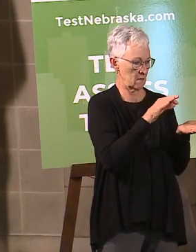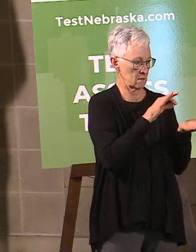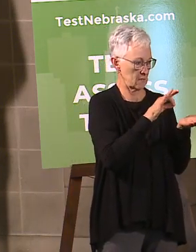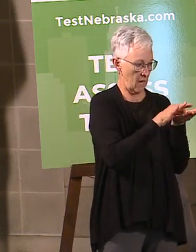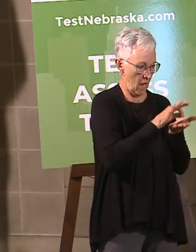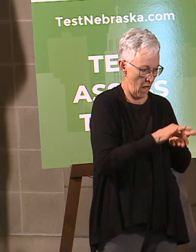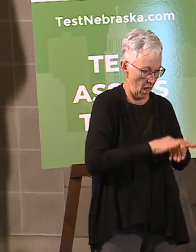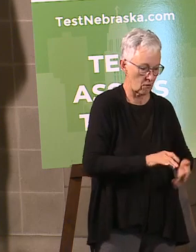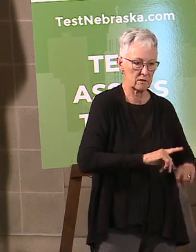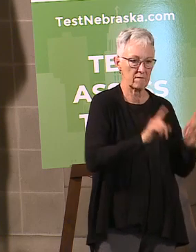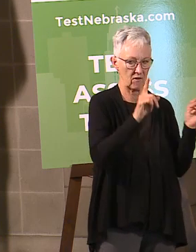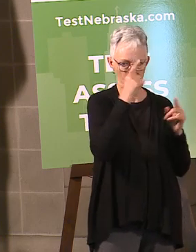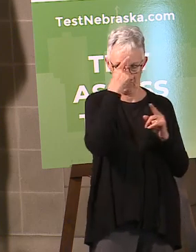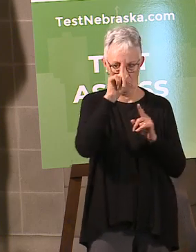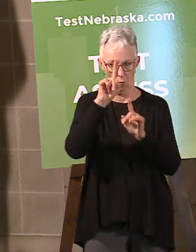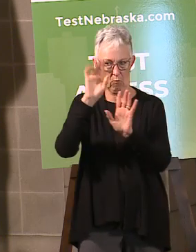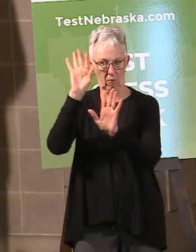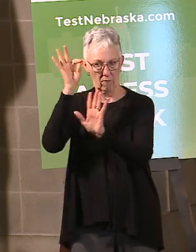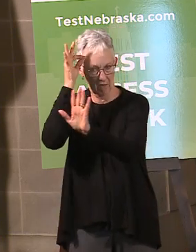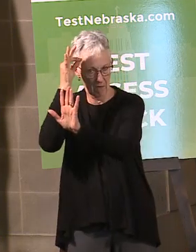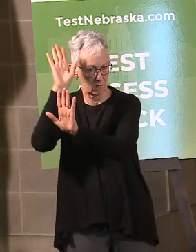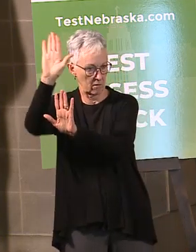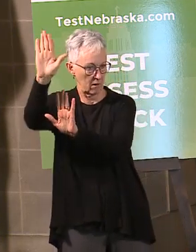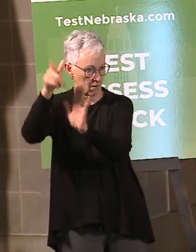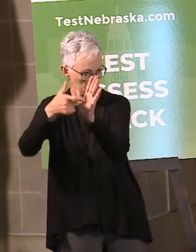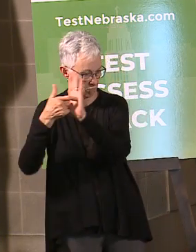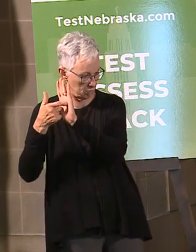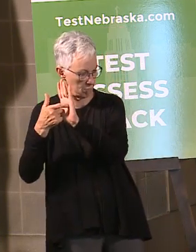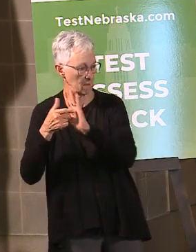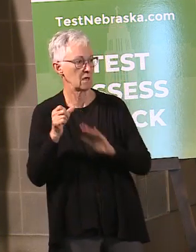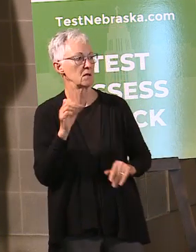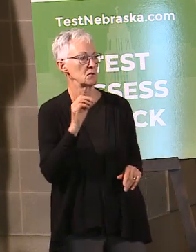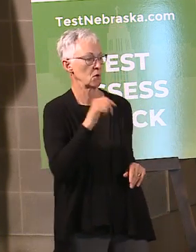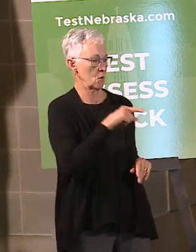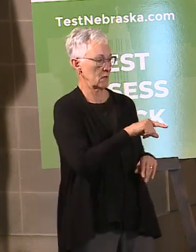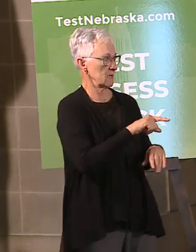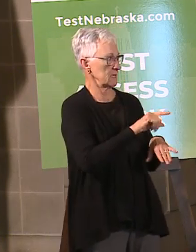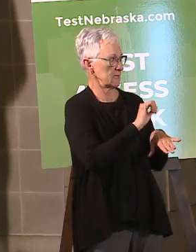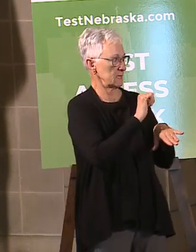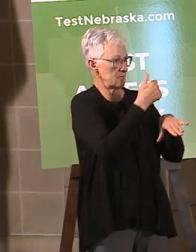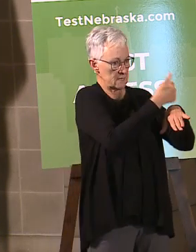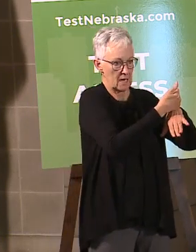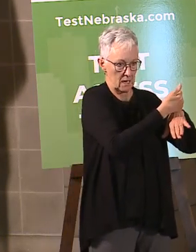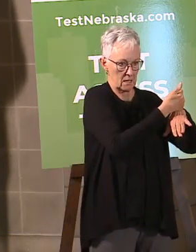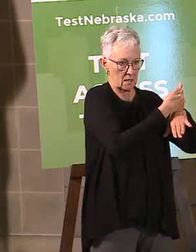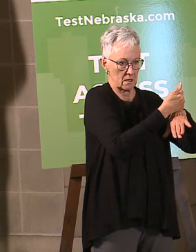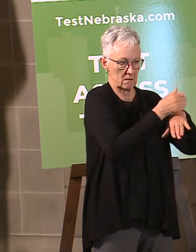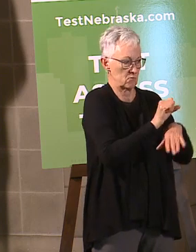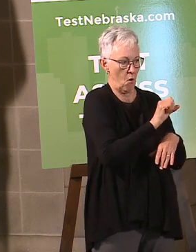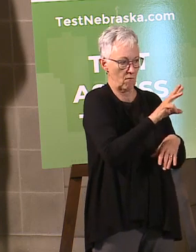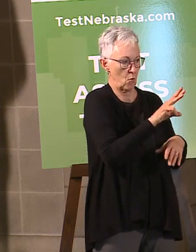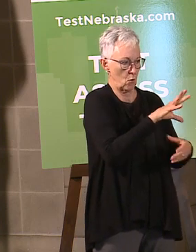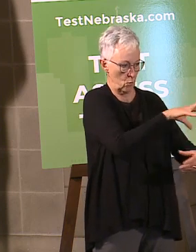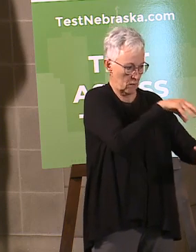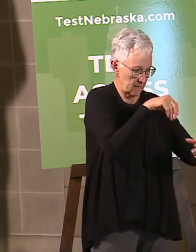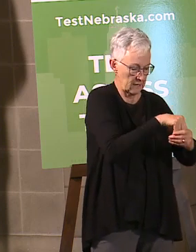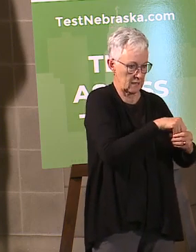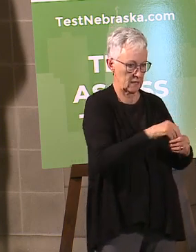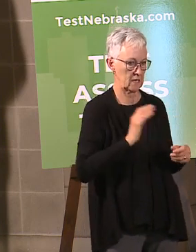So it's a completely independent set of software within our suite